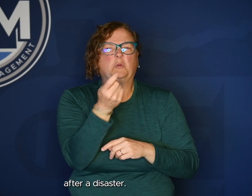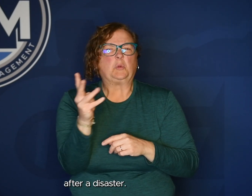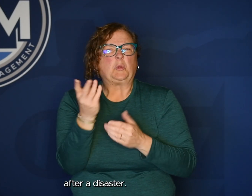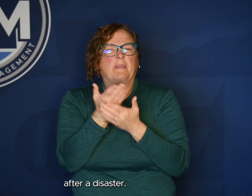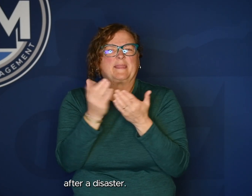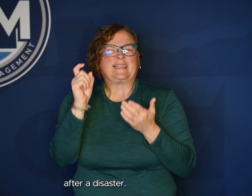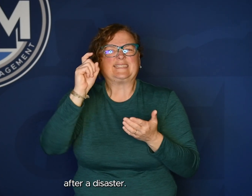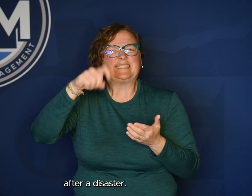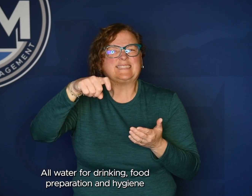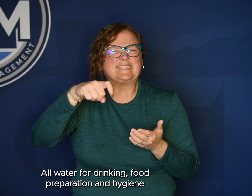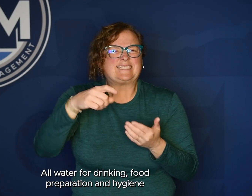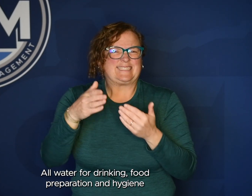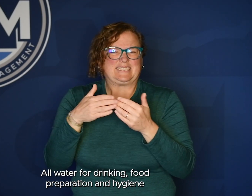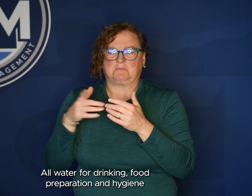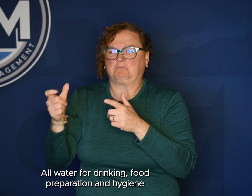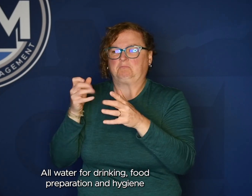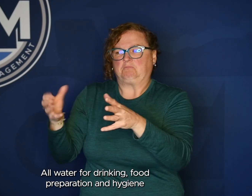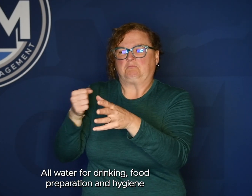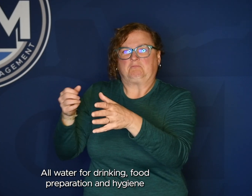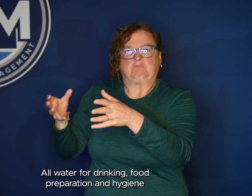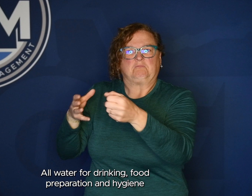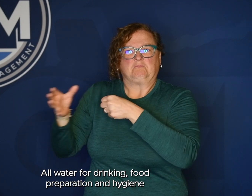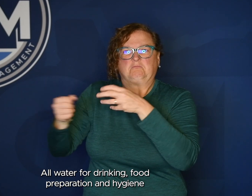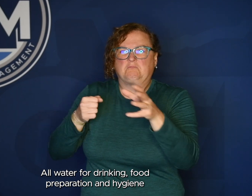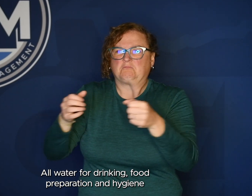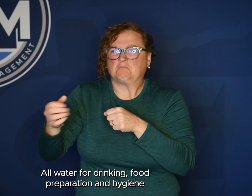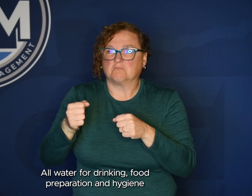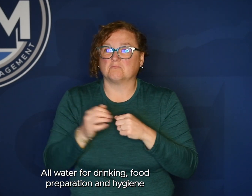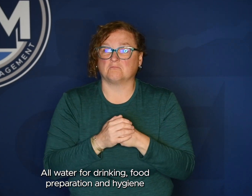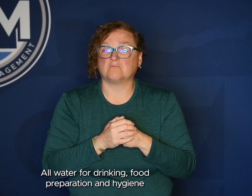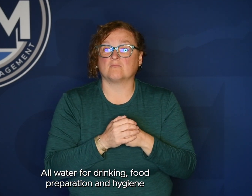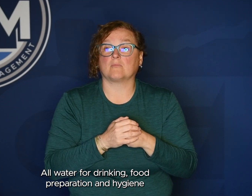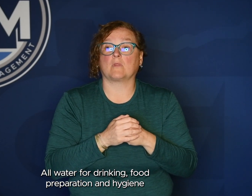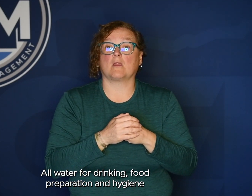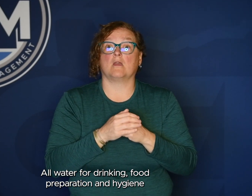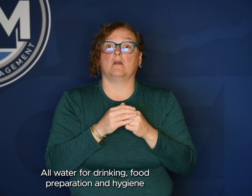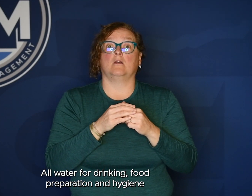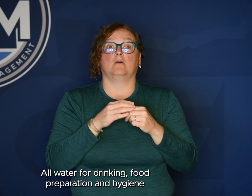After a disaster, all water for drinking, food preparation, and hygiene